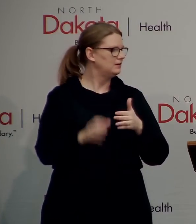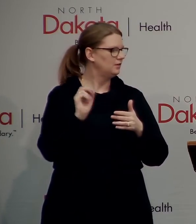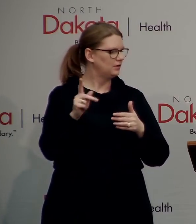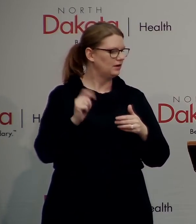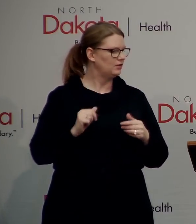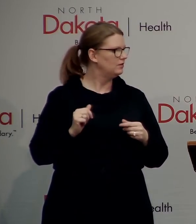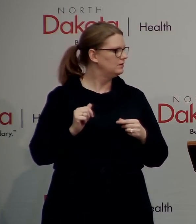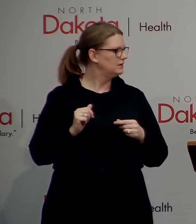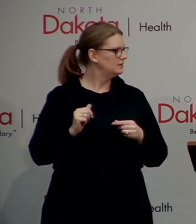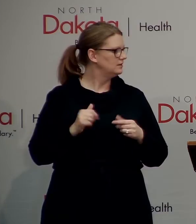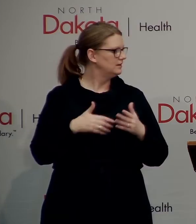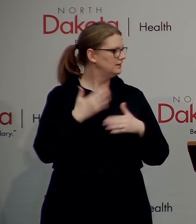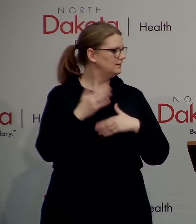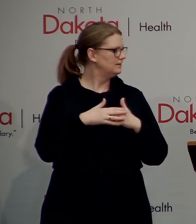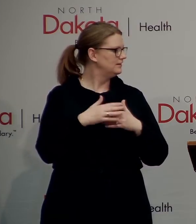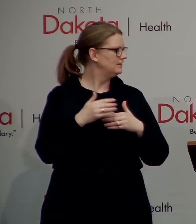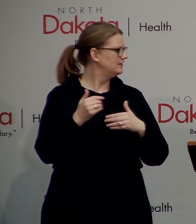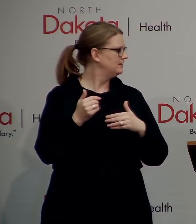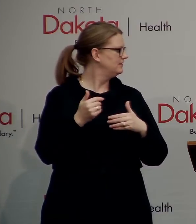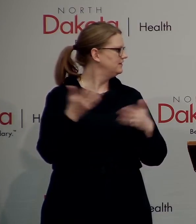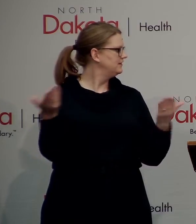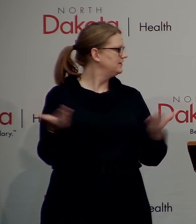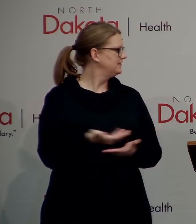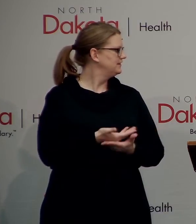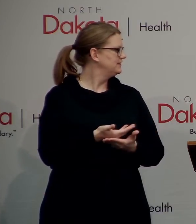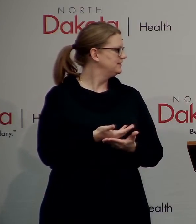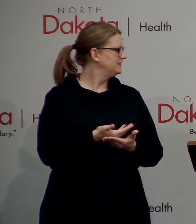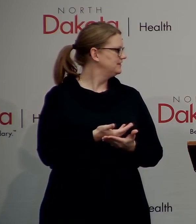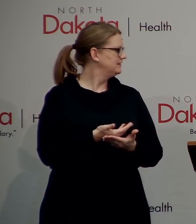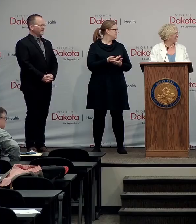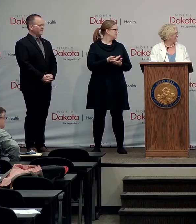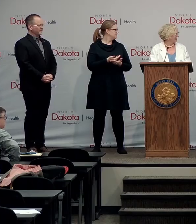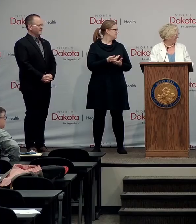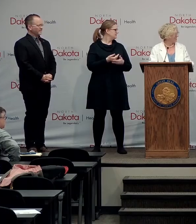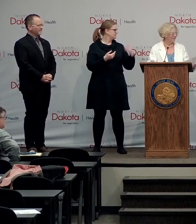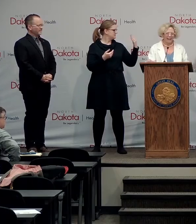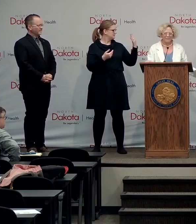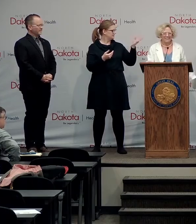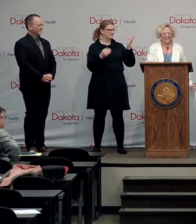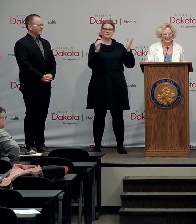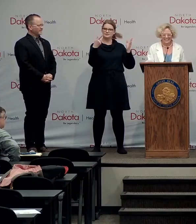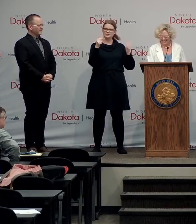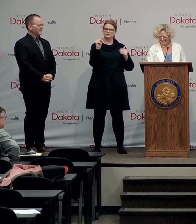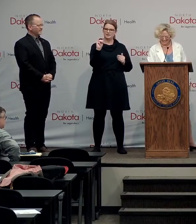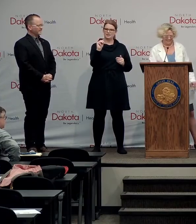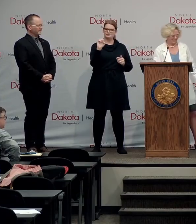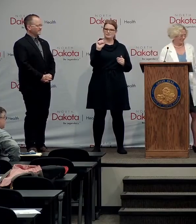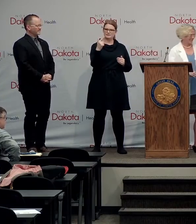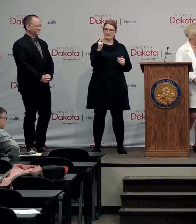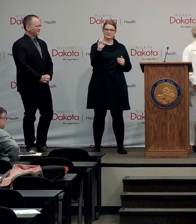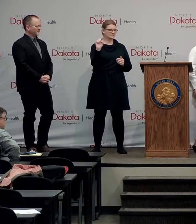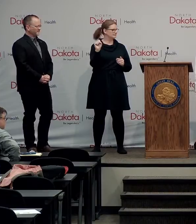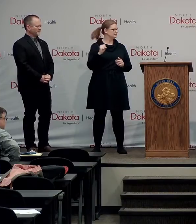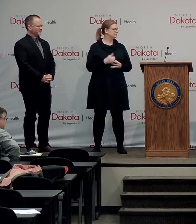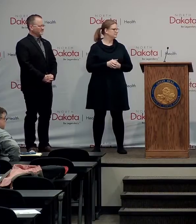Okay. So next, I would like to introduce Pam Sagness.